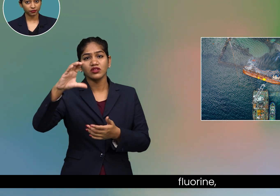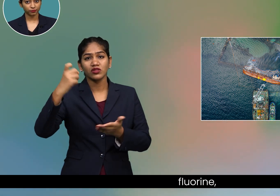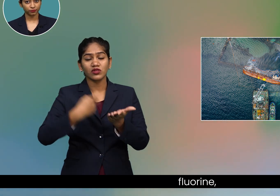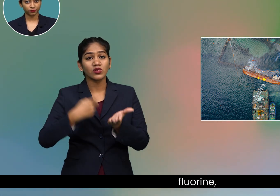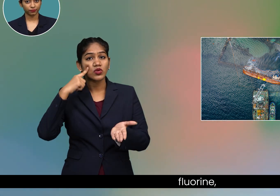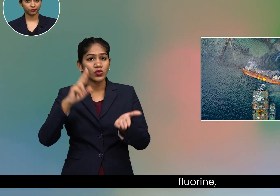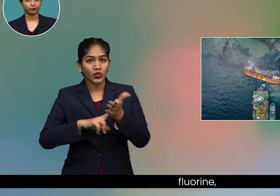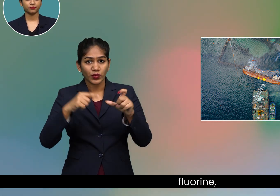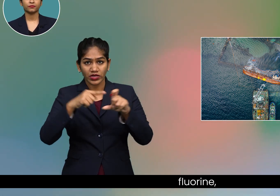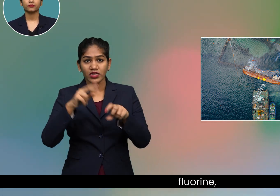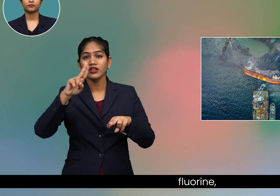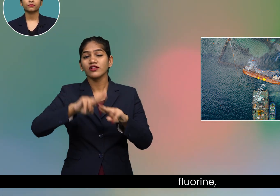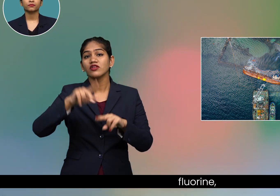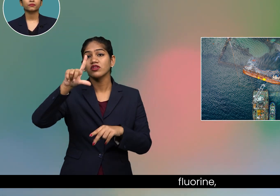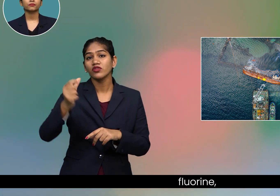fluorine,